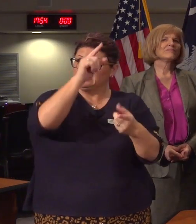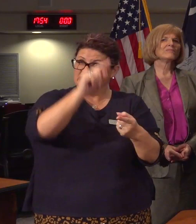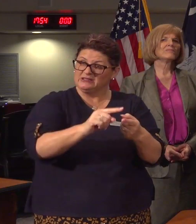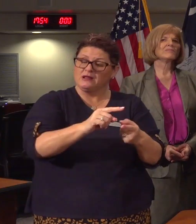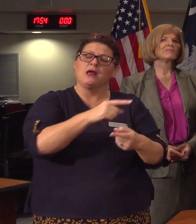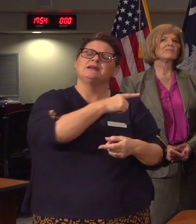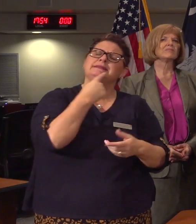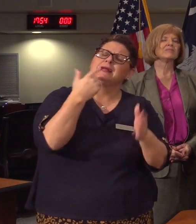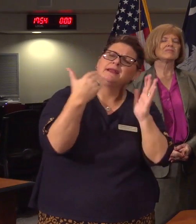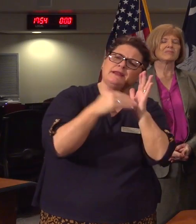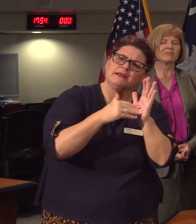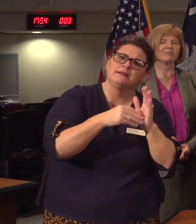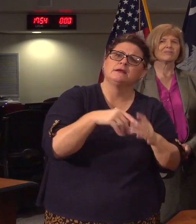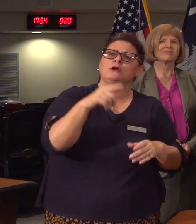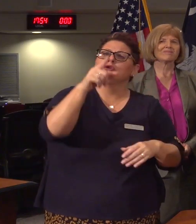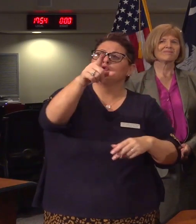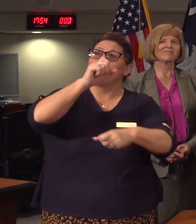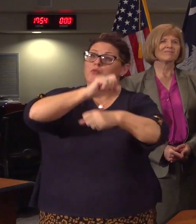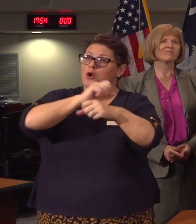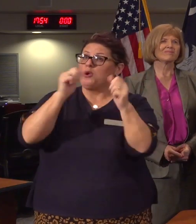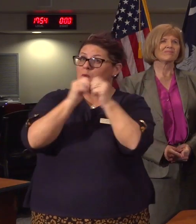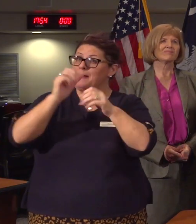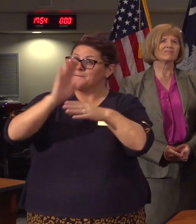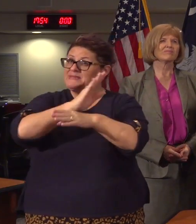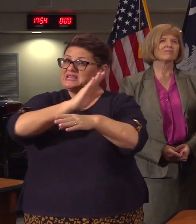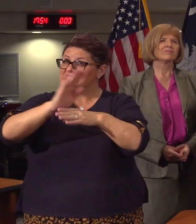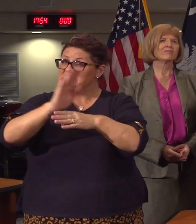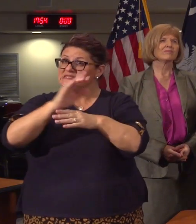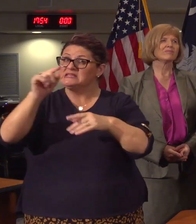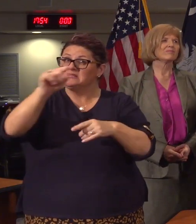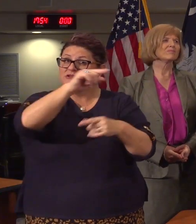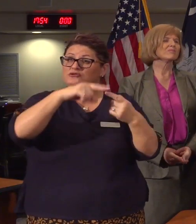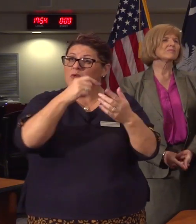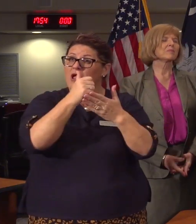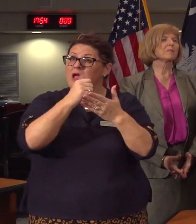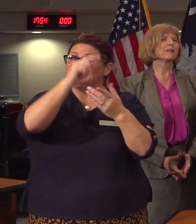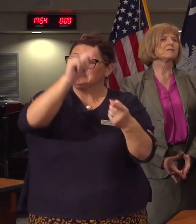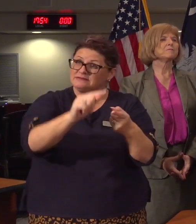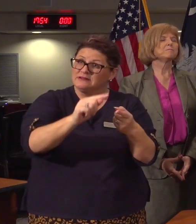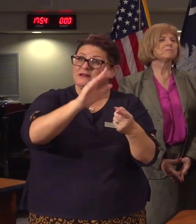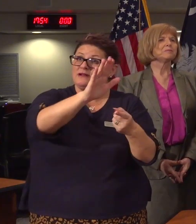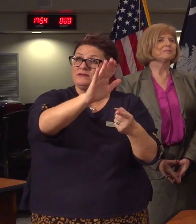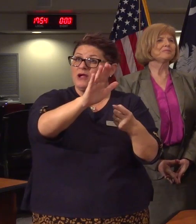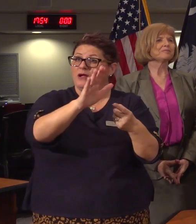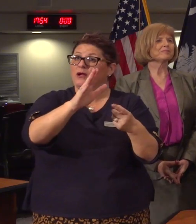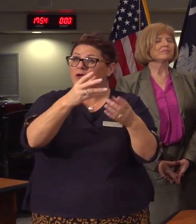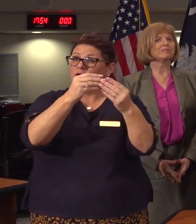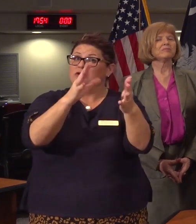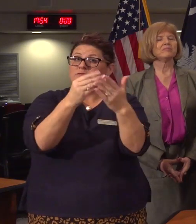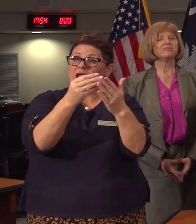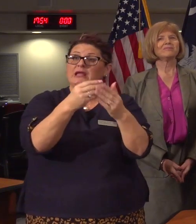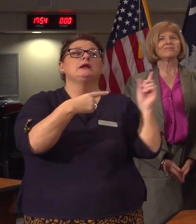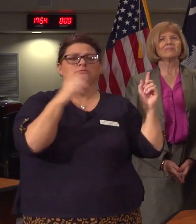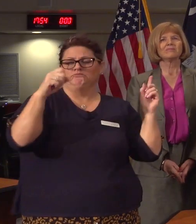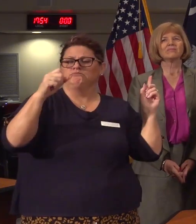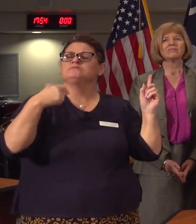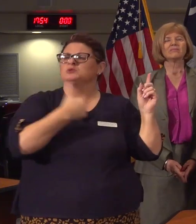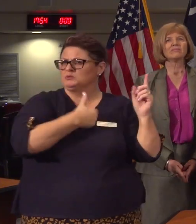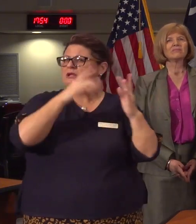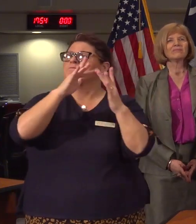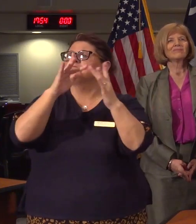Are you working with the business community to help alleviate some of these? Yes, pressures? we're staying in constant contact with the business leaders